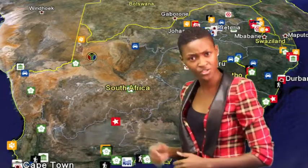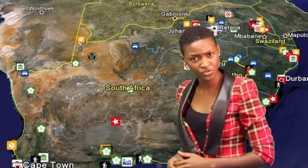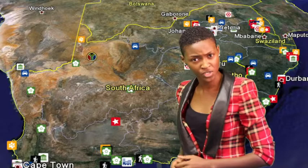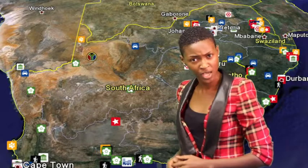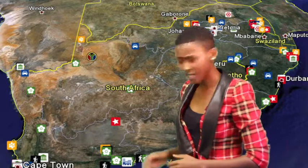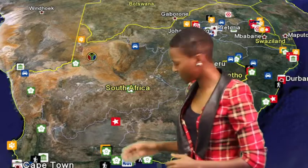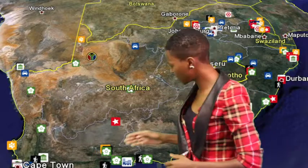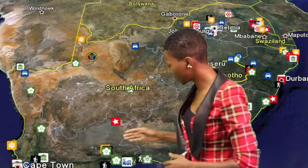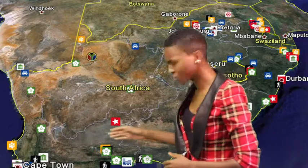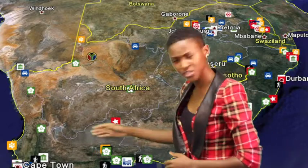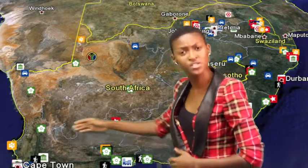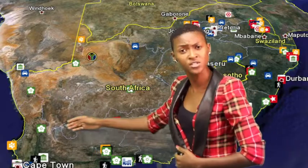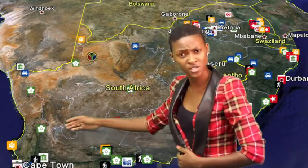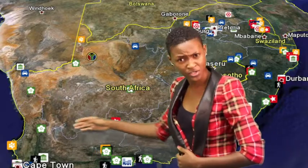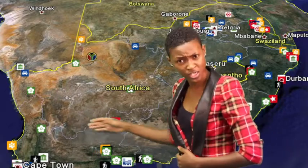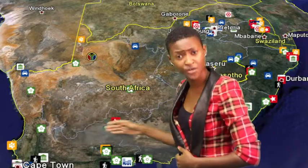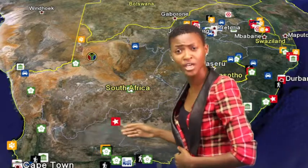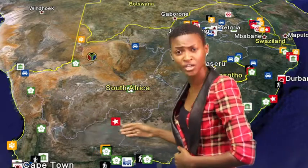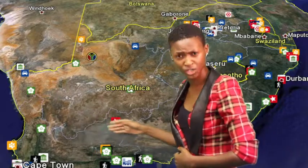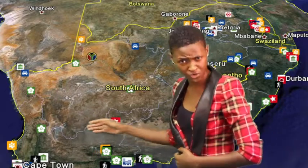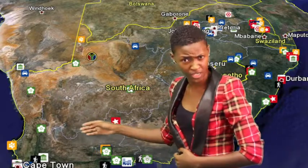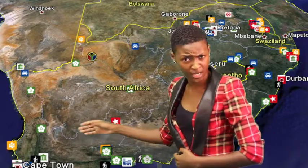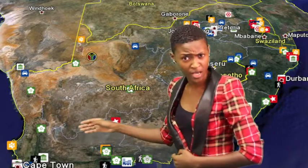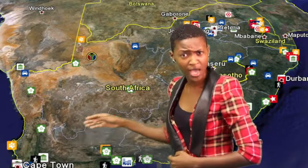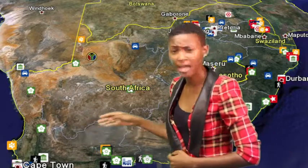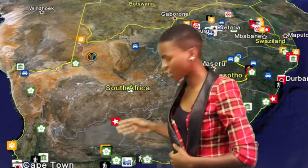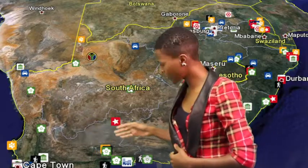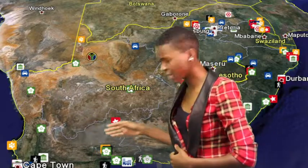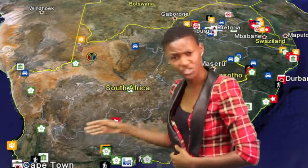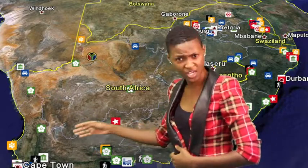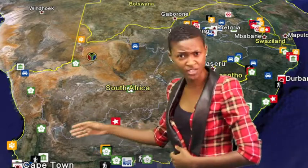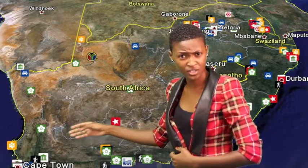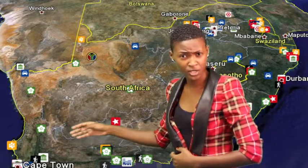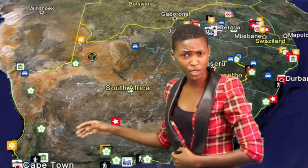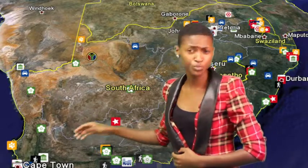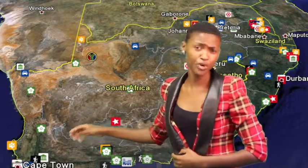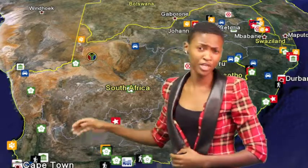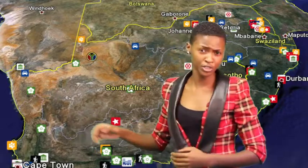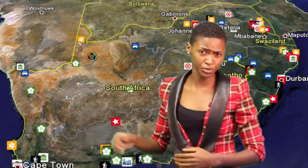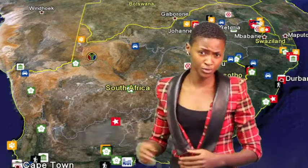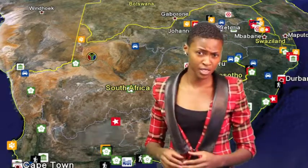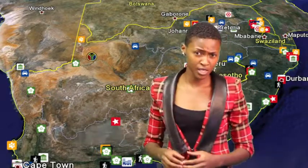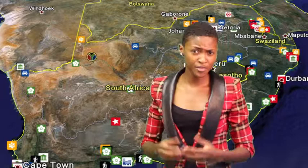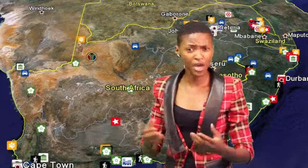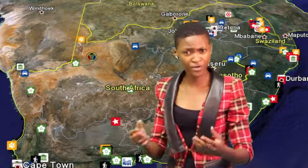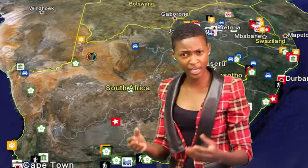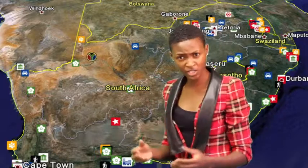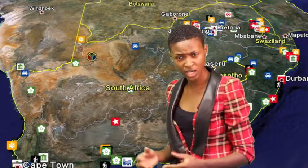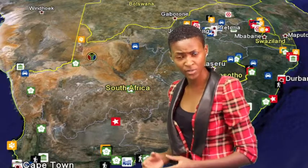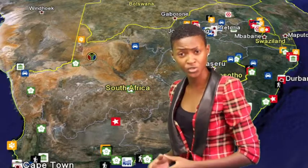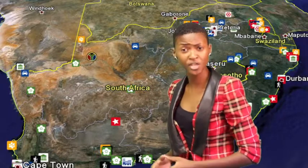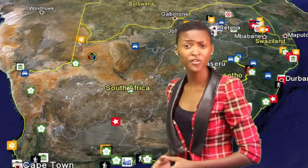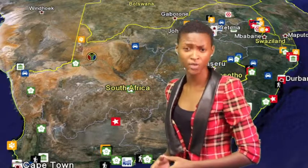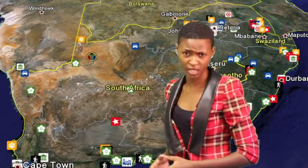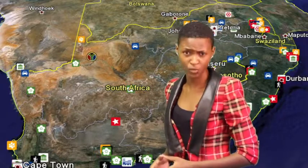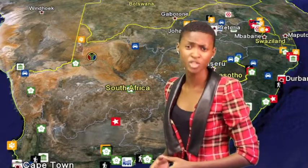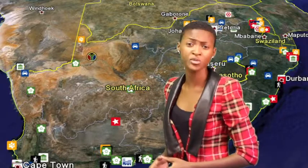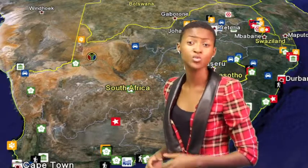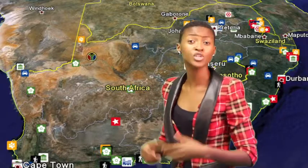seasons. And these four seasons, there is Hurricane Katrina and Hurricane Sandy. Breaking news, the hurricanes are coming to South Africa, which means we're